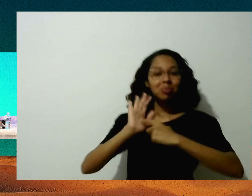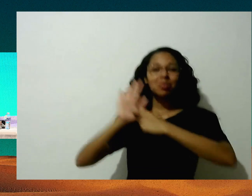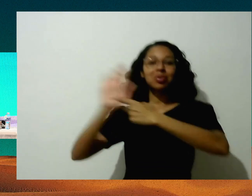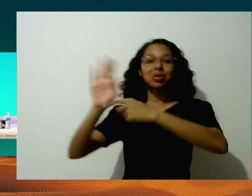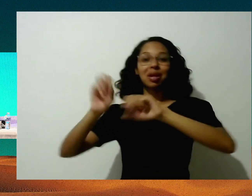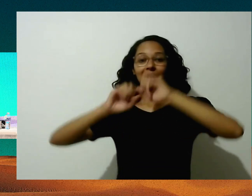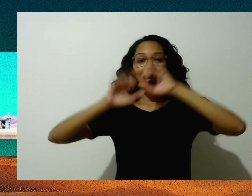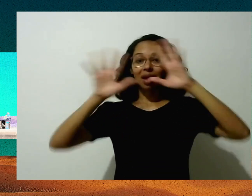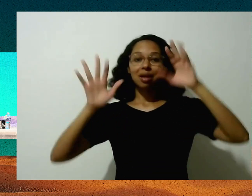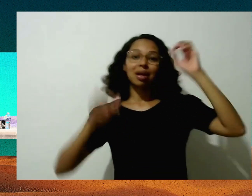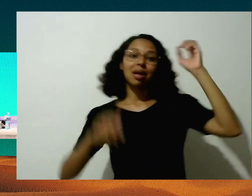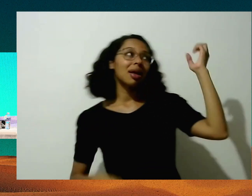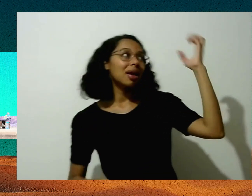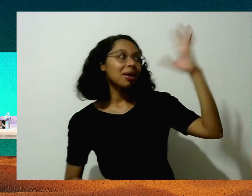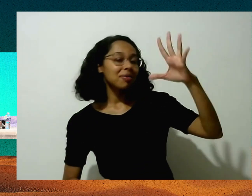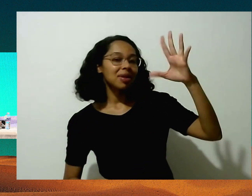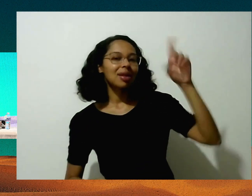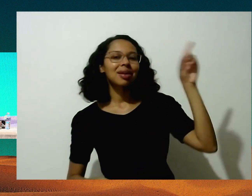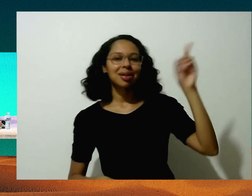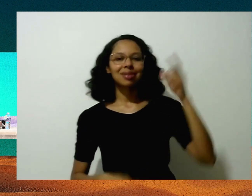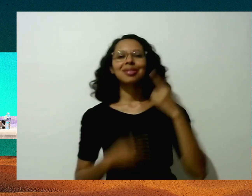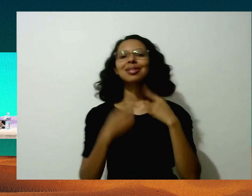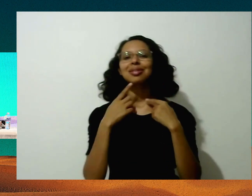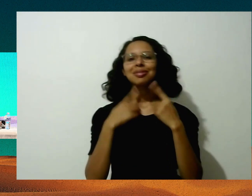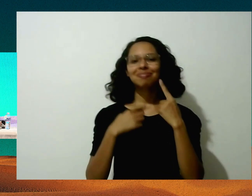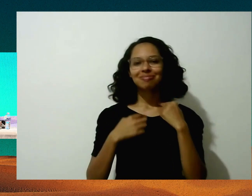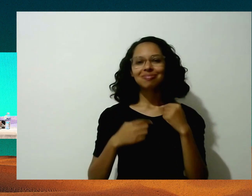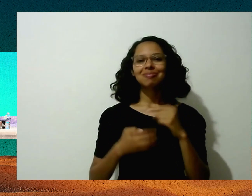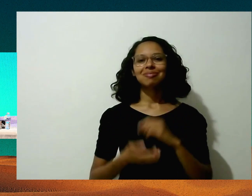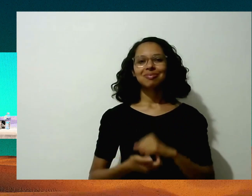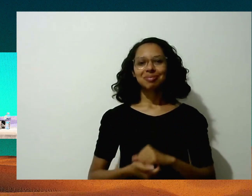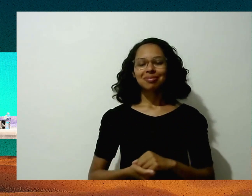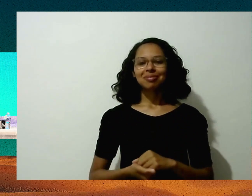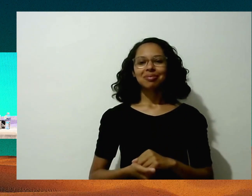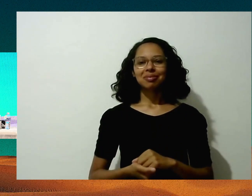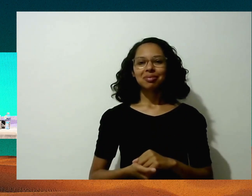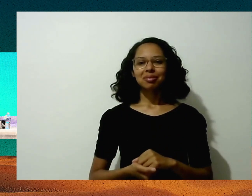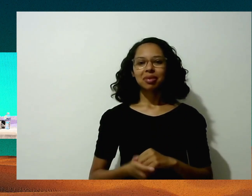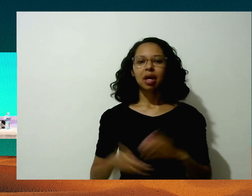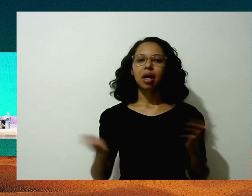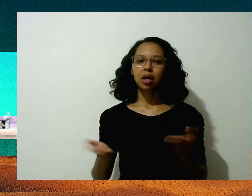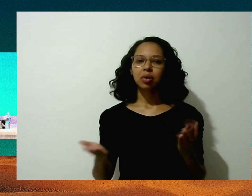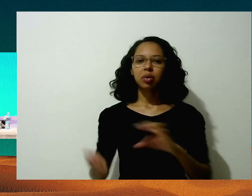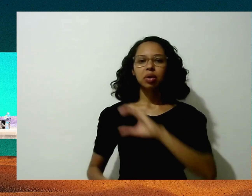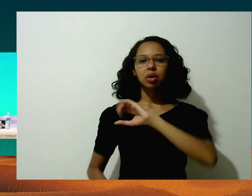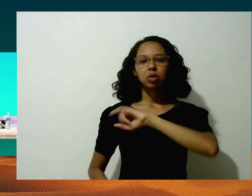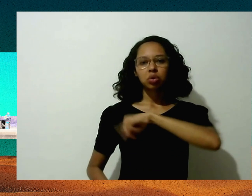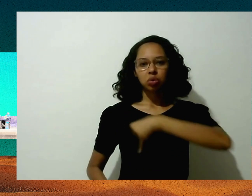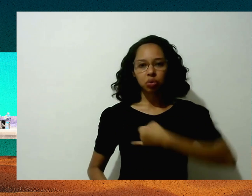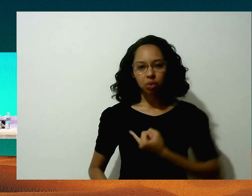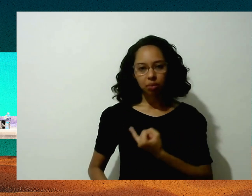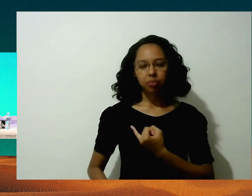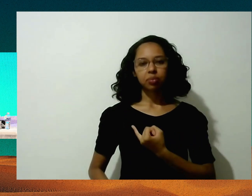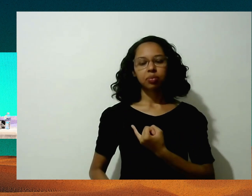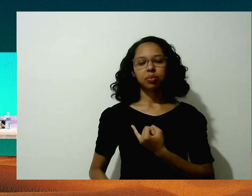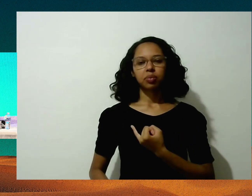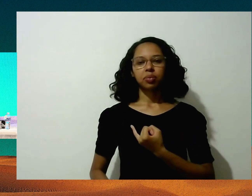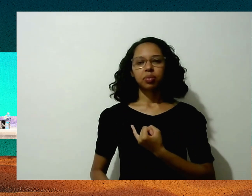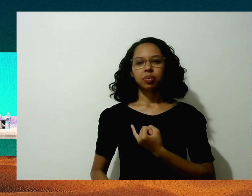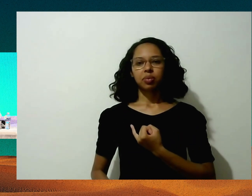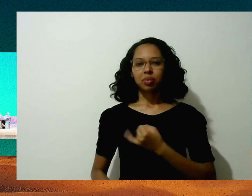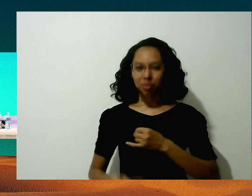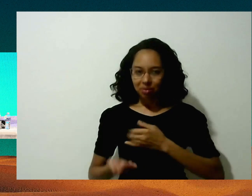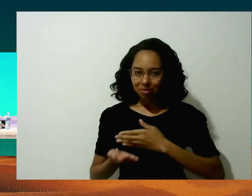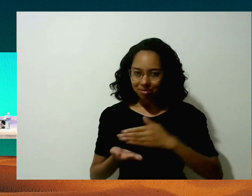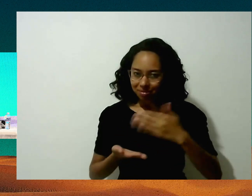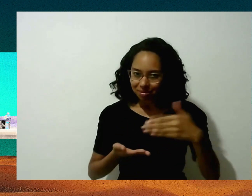to reveal to his servants. Vamos continuar, João, que Let's continue in John. vamos ver se a gente consegue avançar mais um pouco. Let's